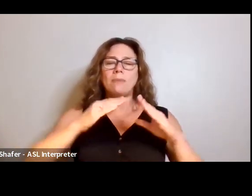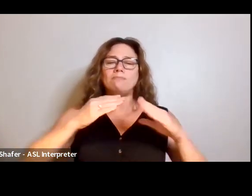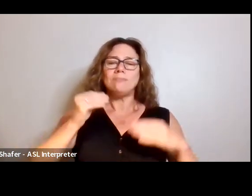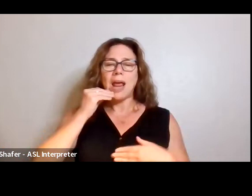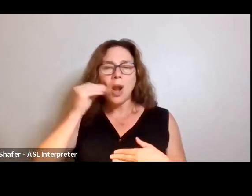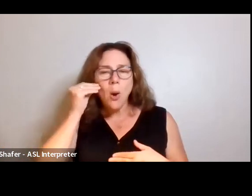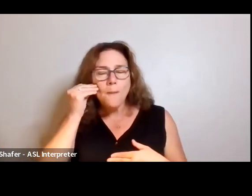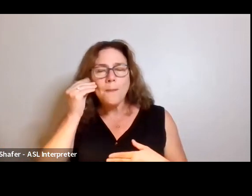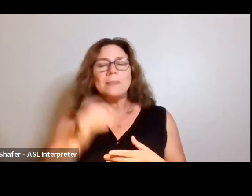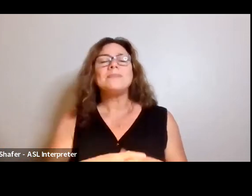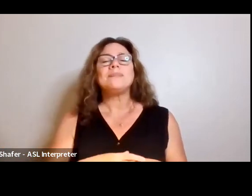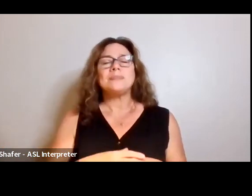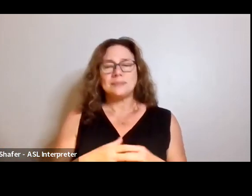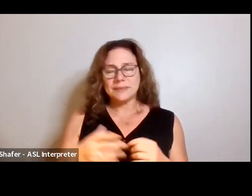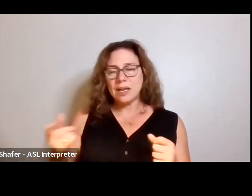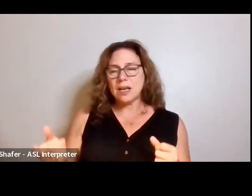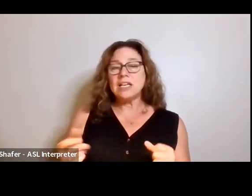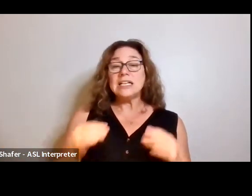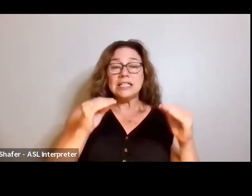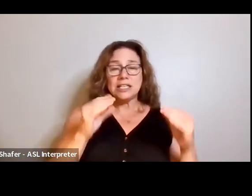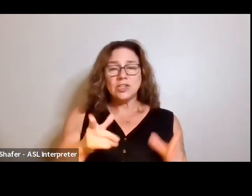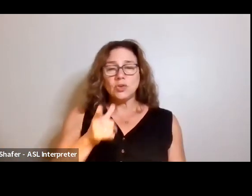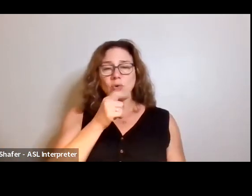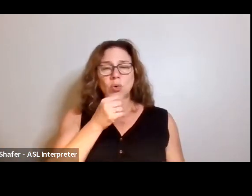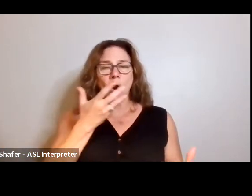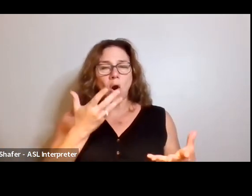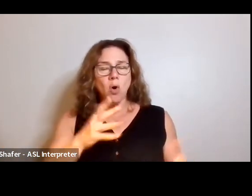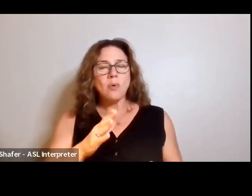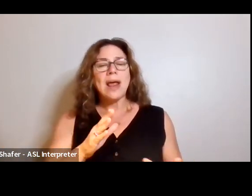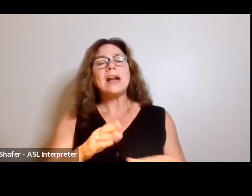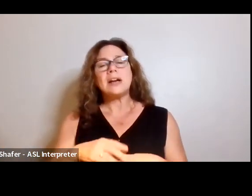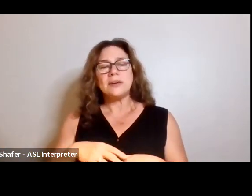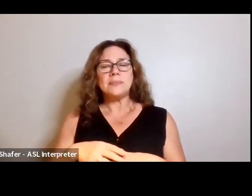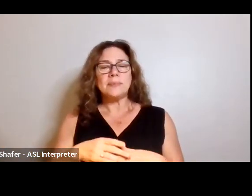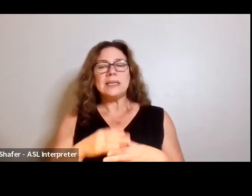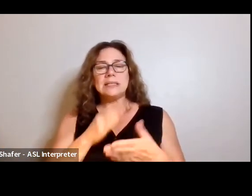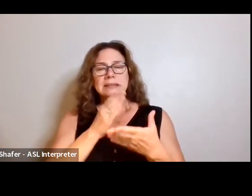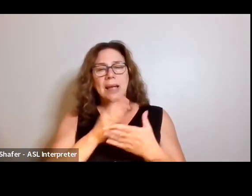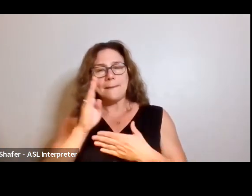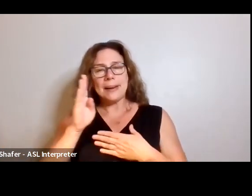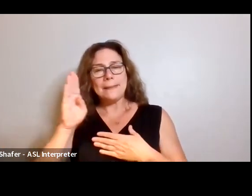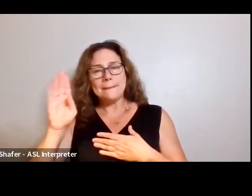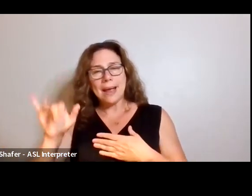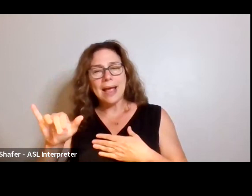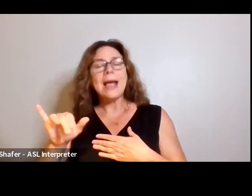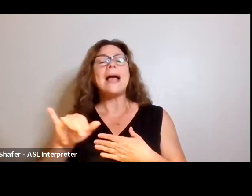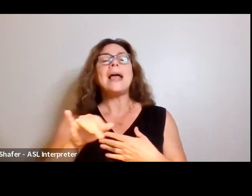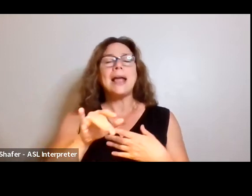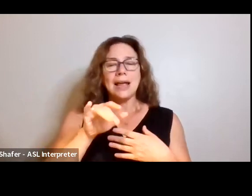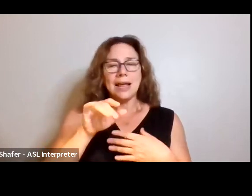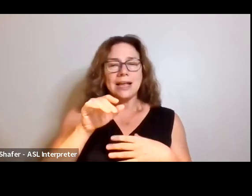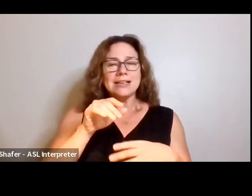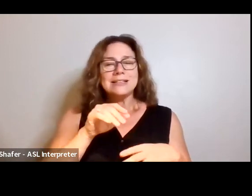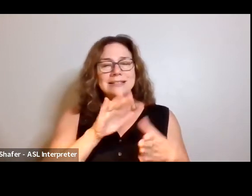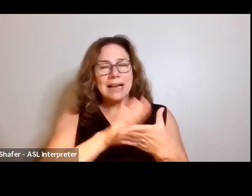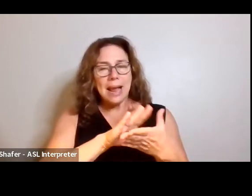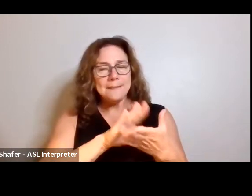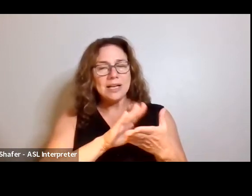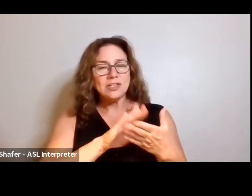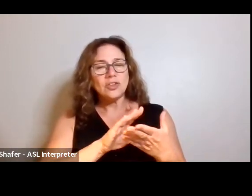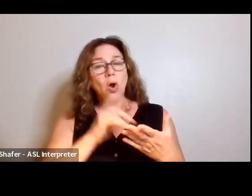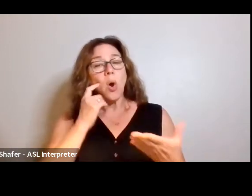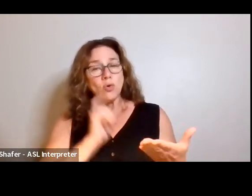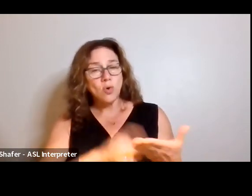back to life. Teachers who were already stopping by campus were quick to take notice of the attitude of our students,